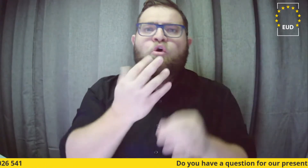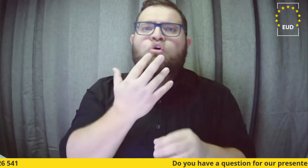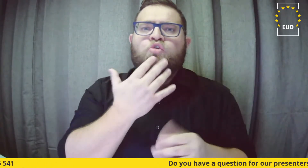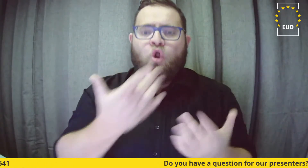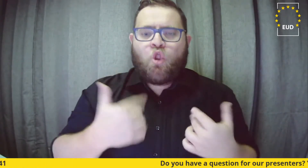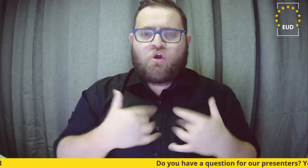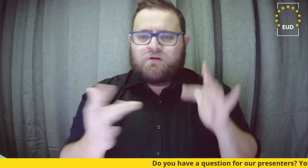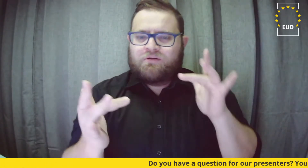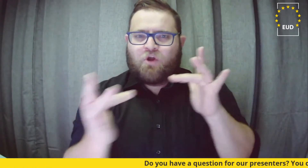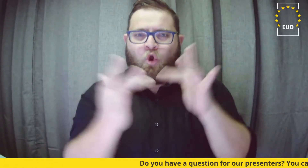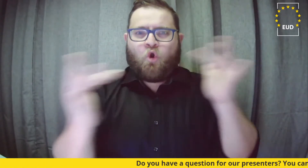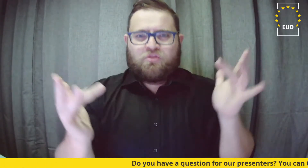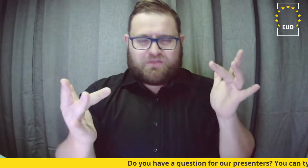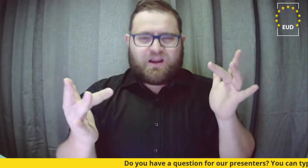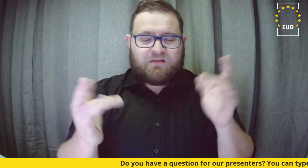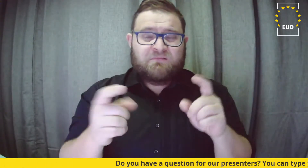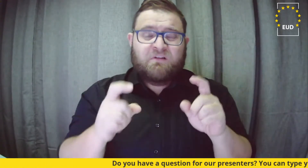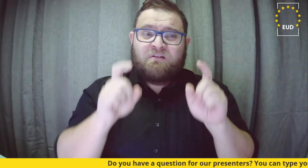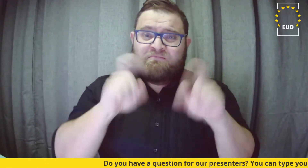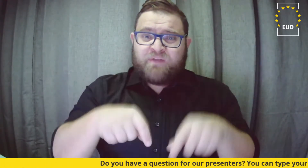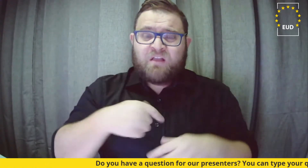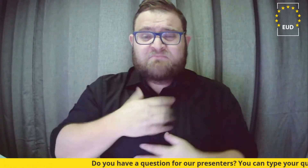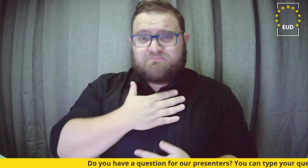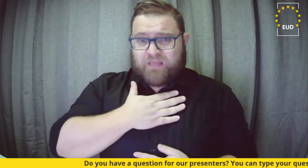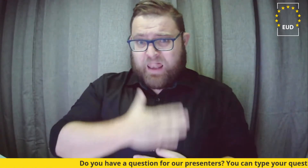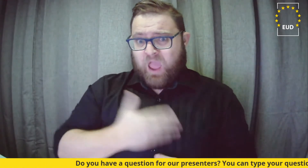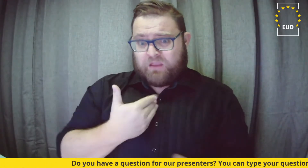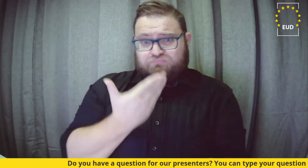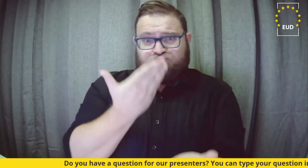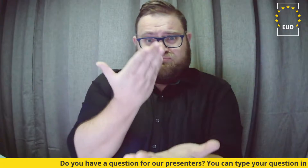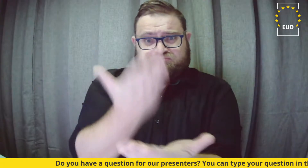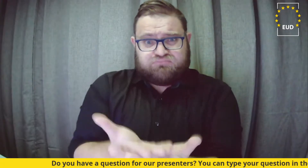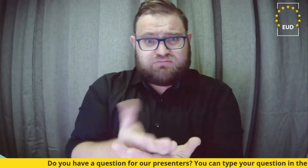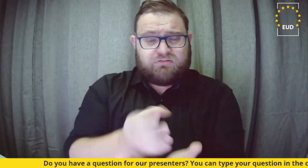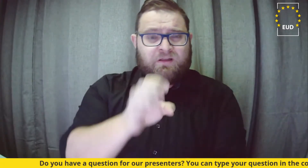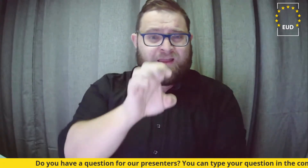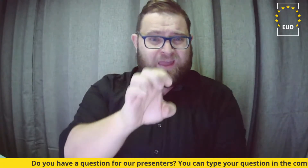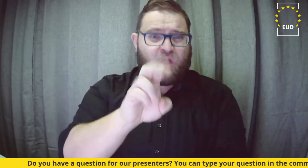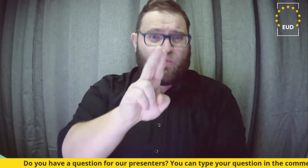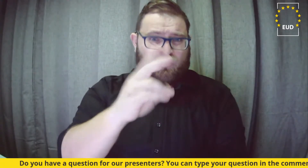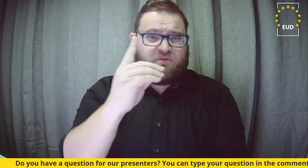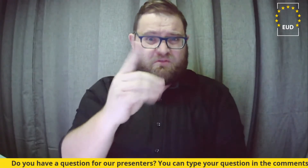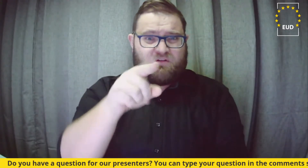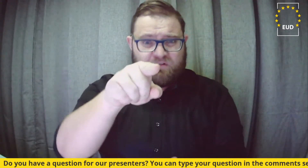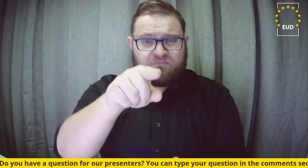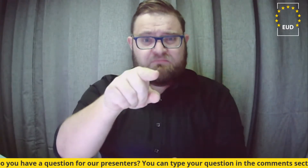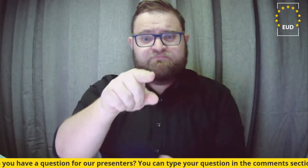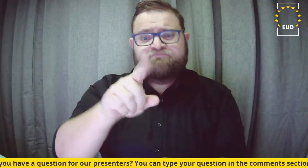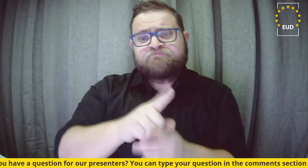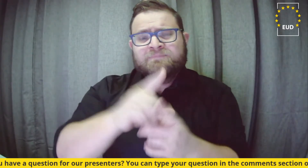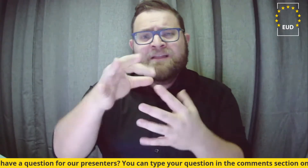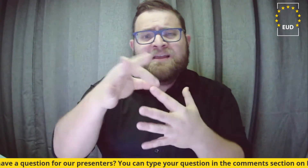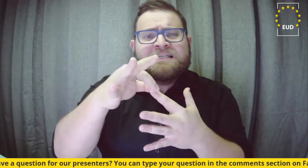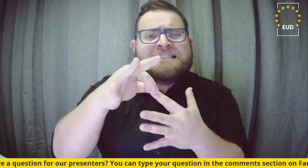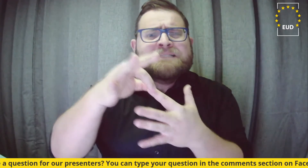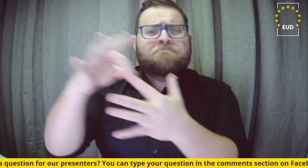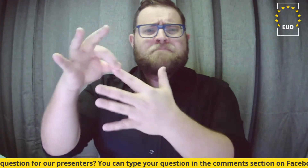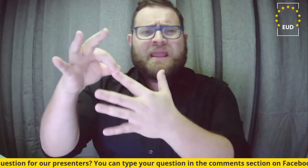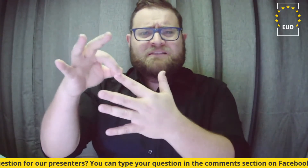For example, deaf-blind people or deaf people with visual impairments, it's very important to have the right color contrast between